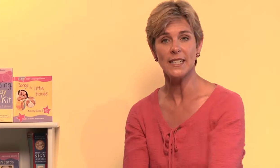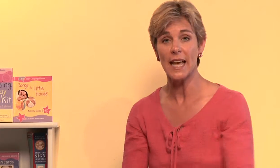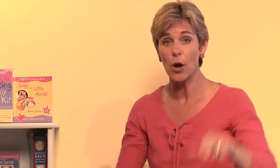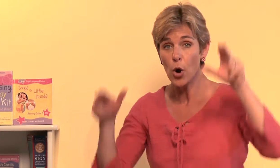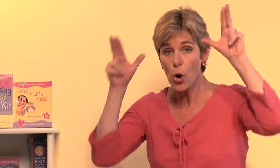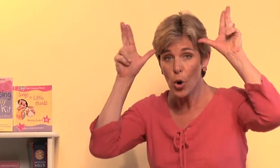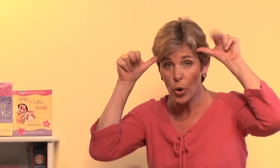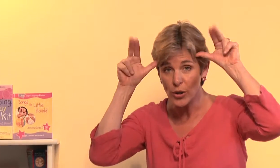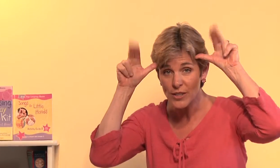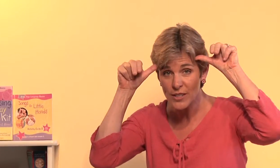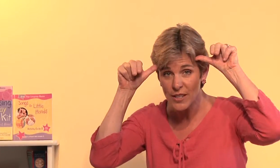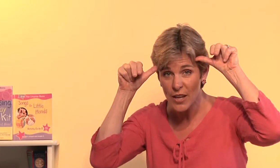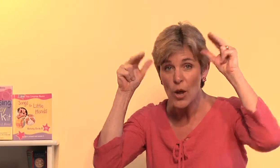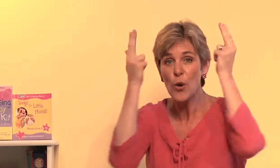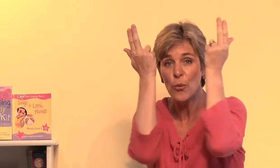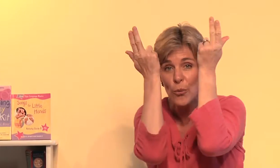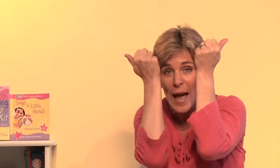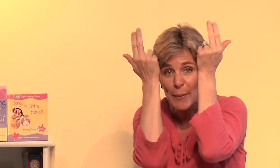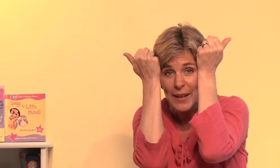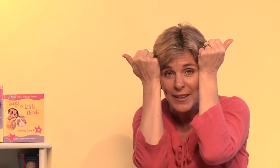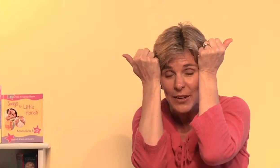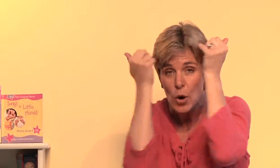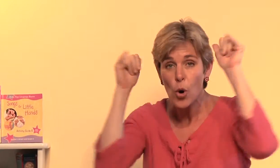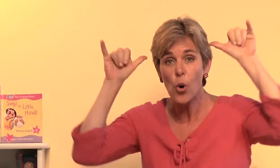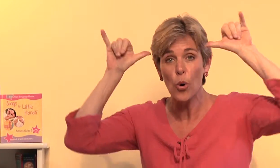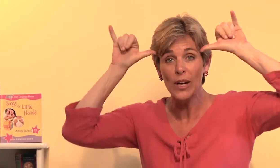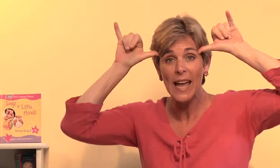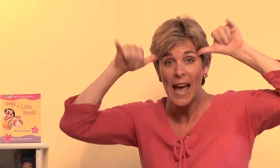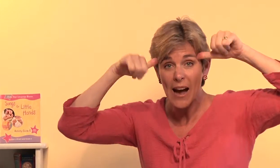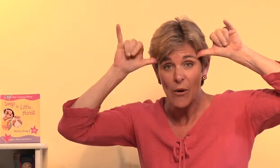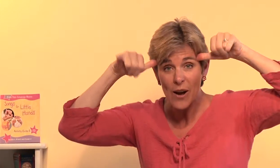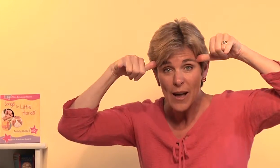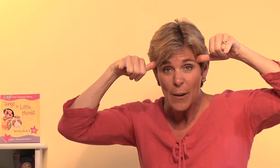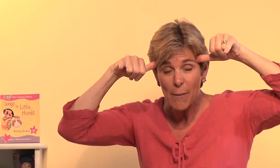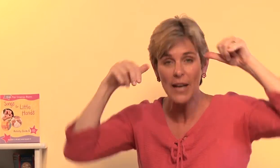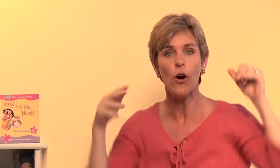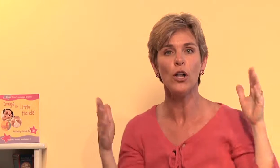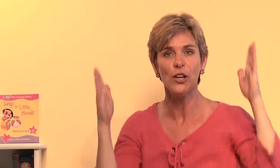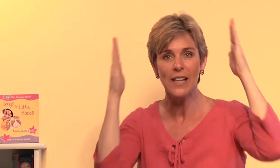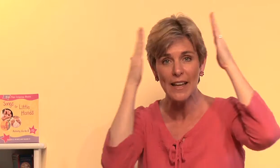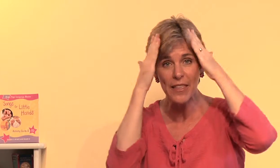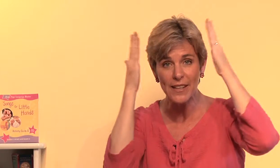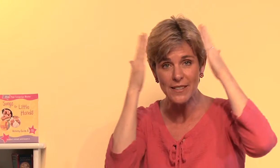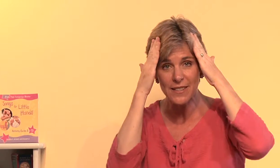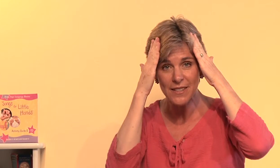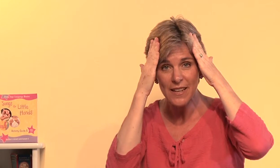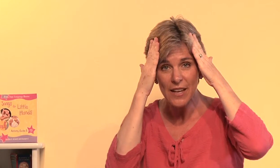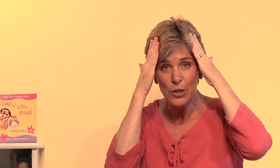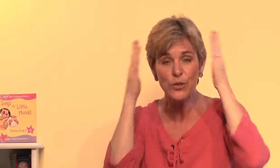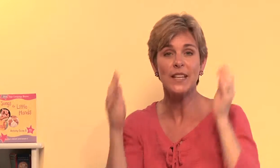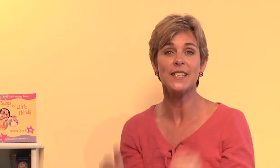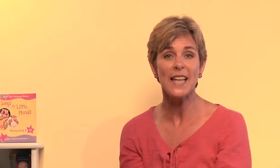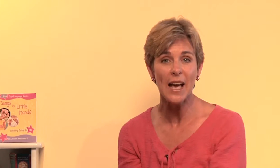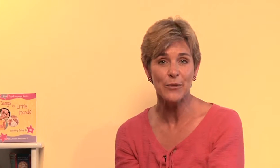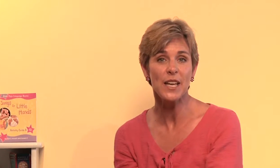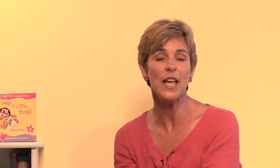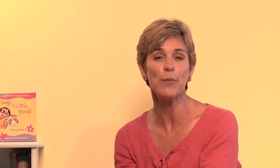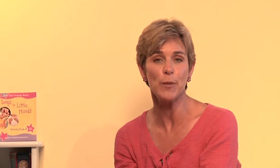like horse, rabbit, or cow might all look like this. Using a sound can help your